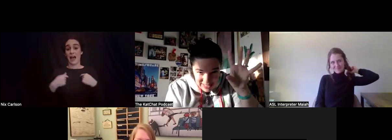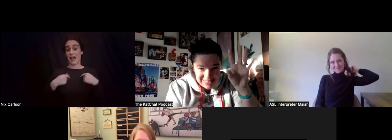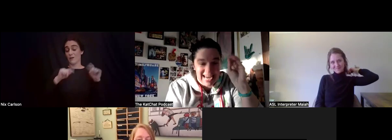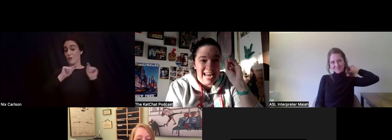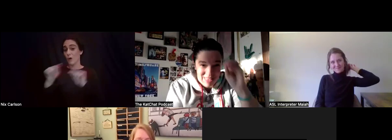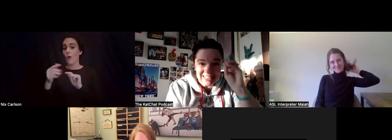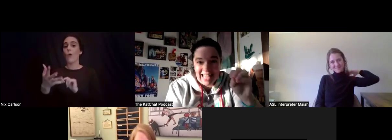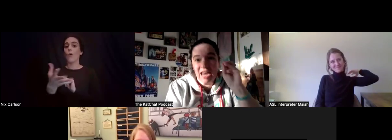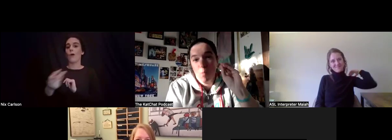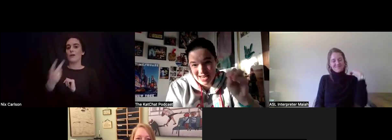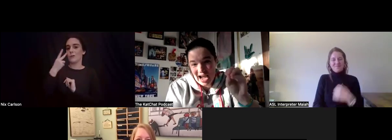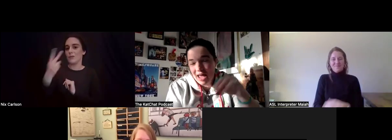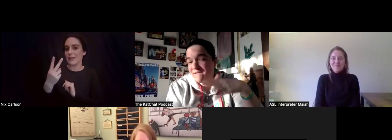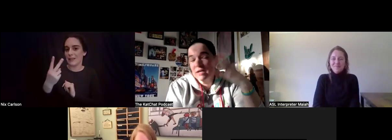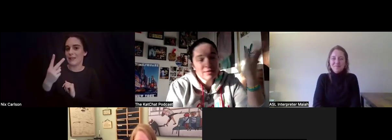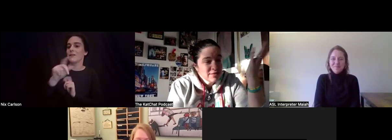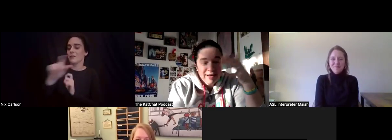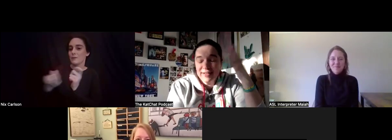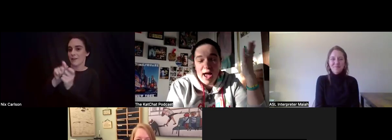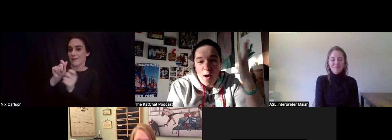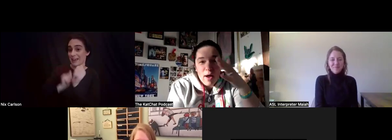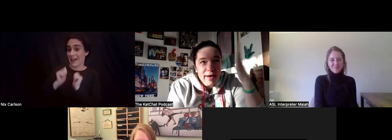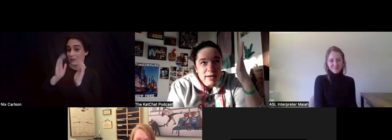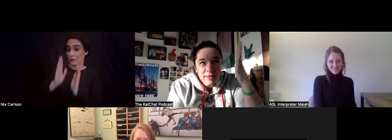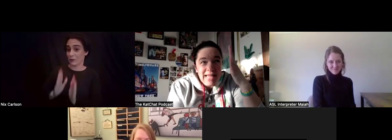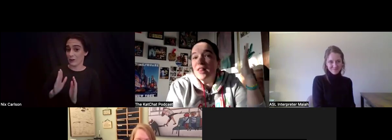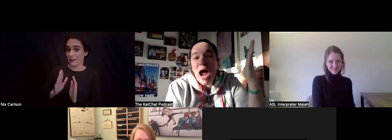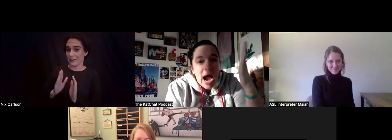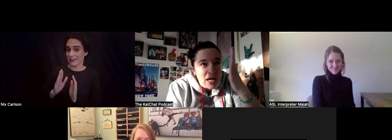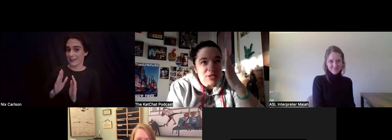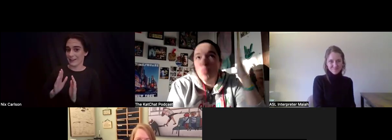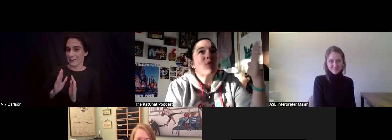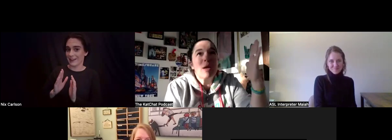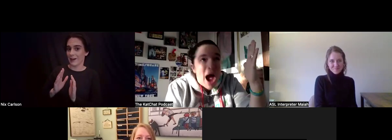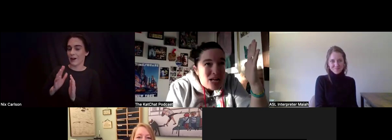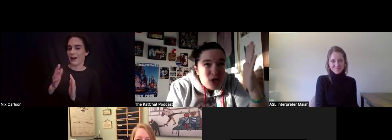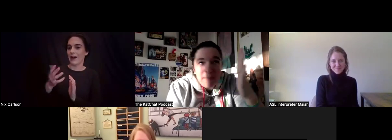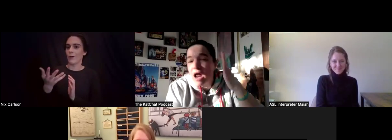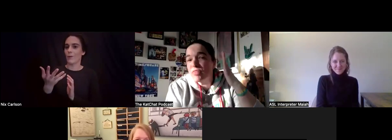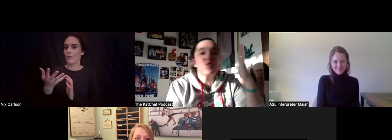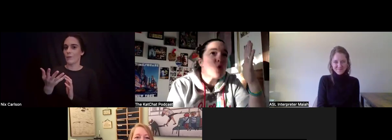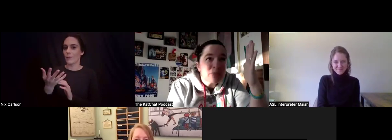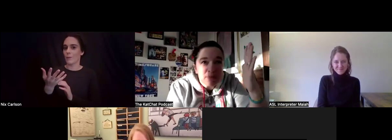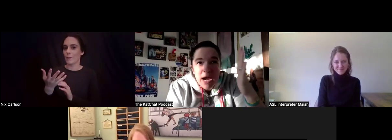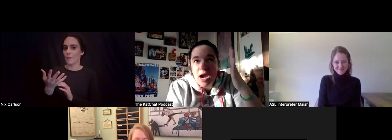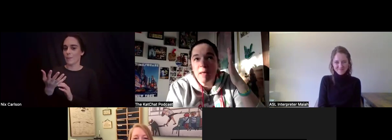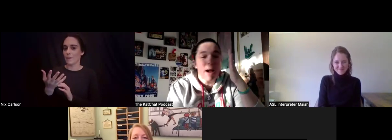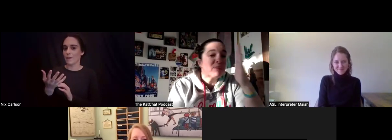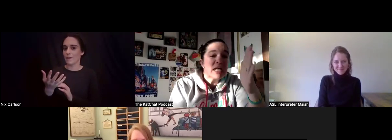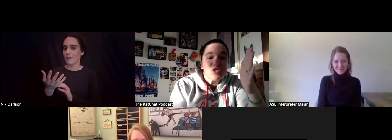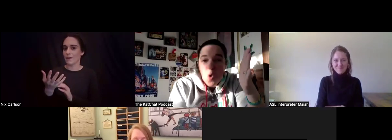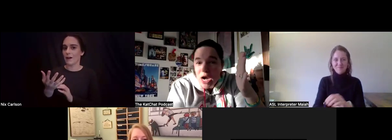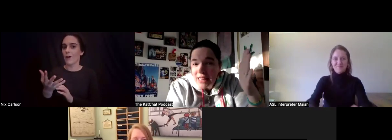I want to see in that same weekend. If it's, you know, Tiger Hine, the Three Wise Men, the